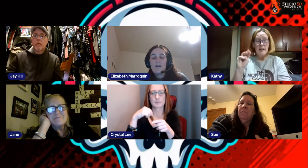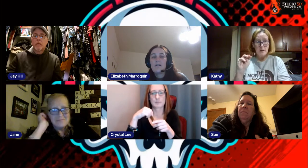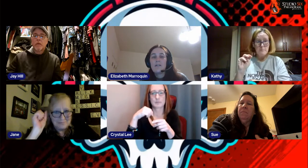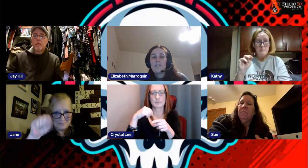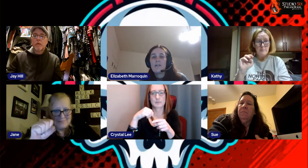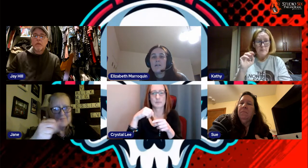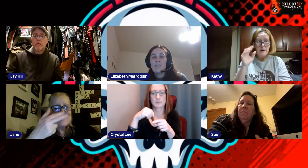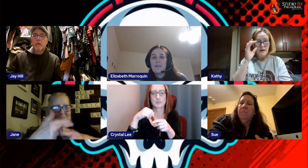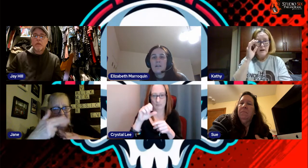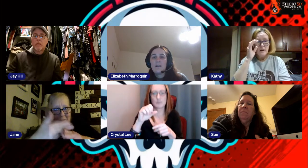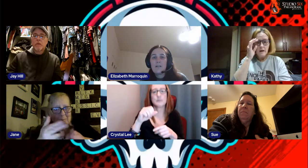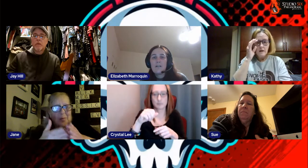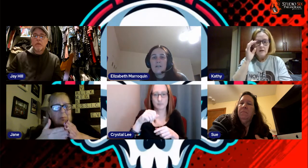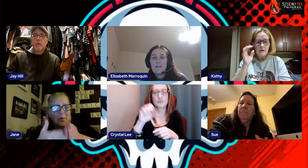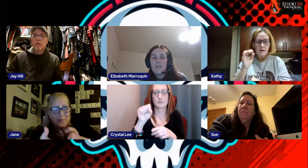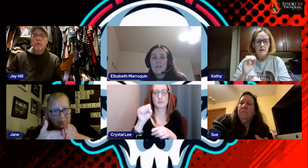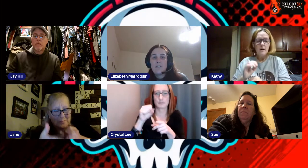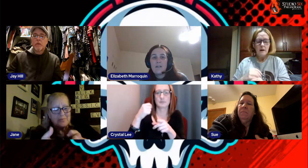USSSLM.